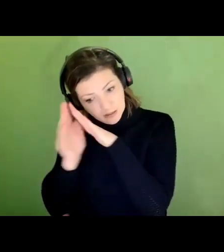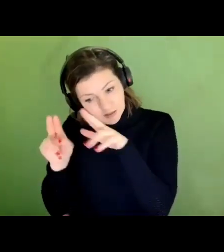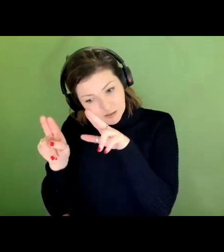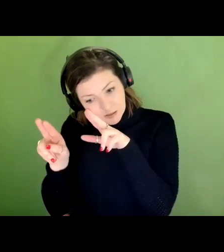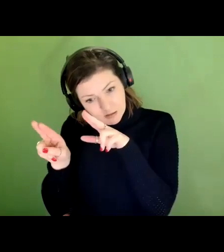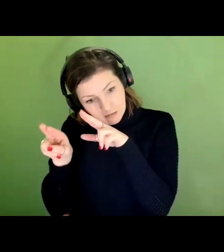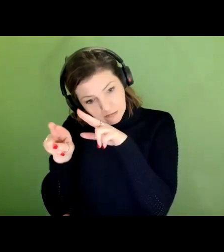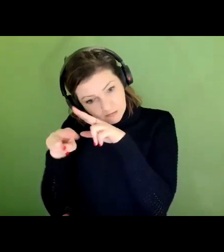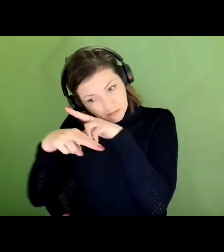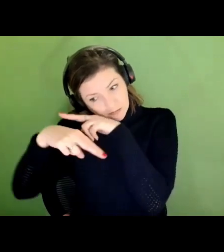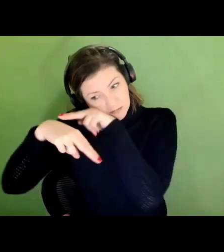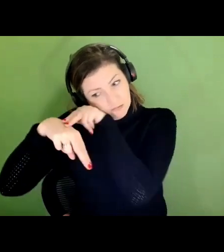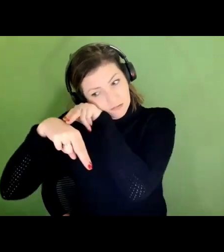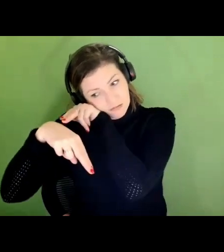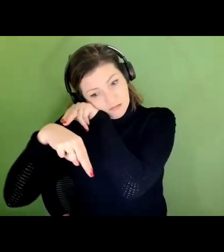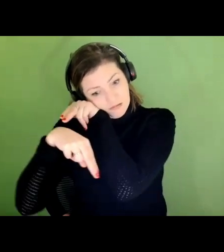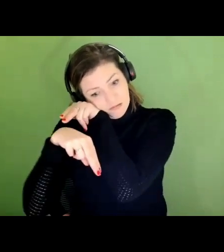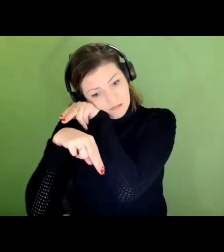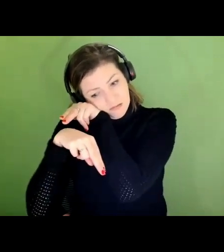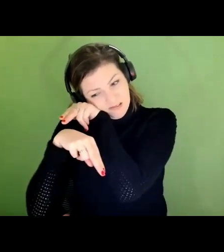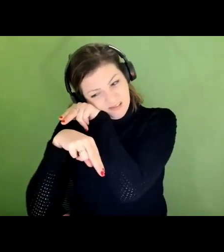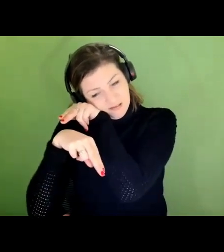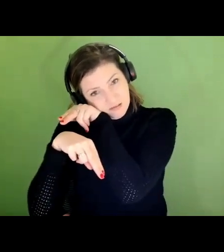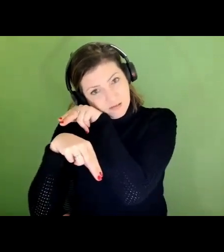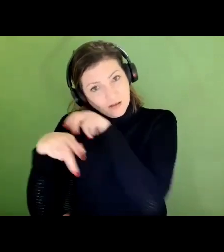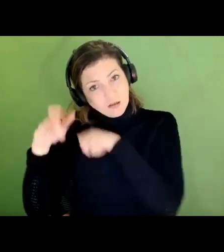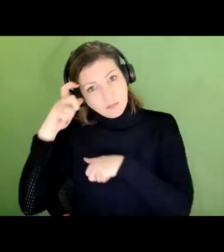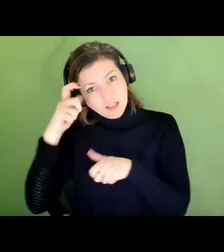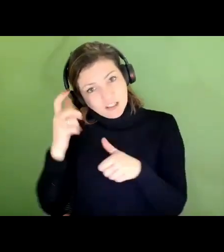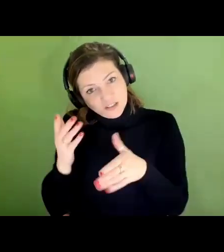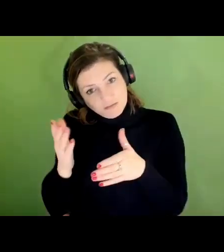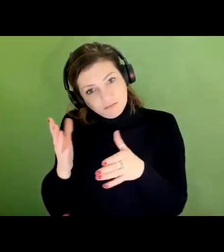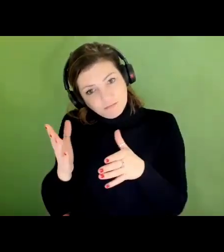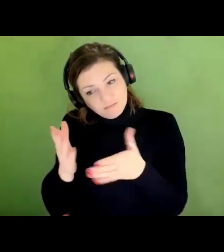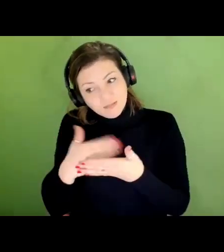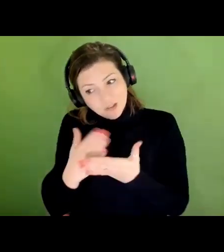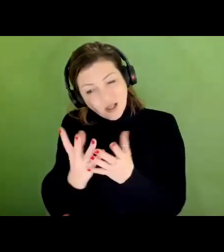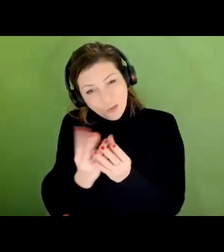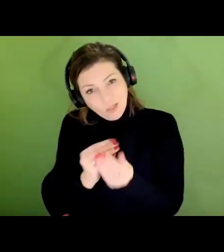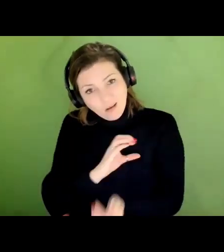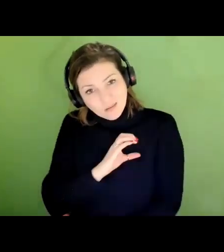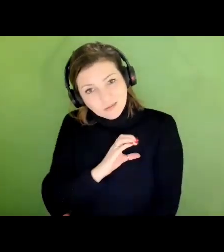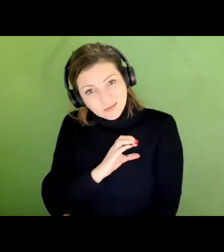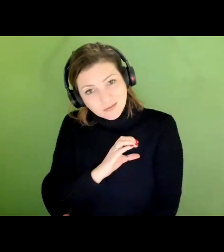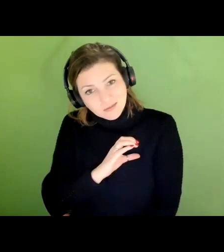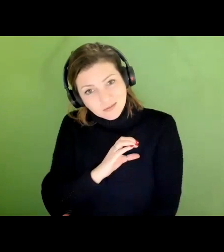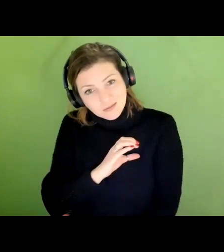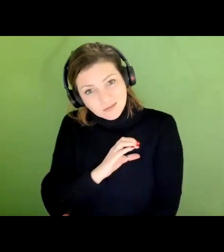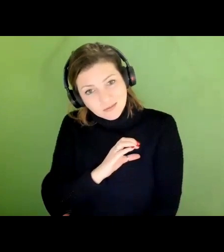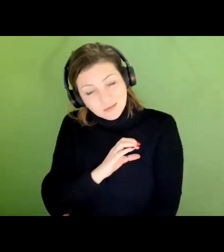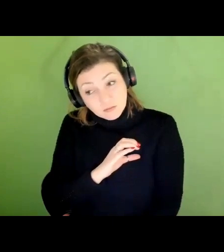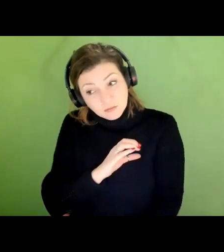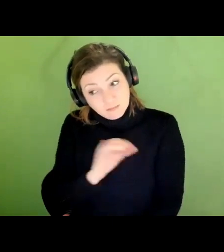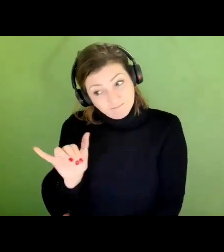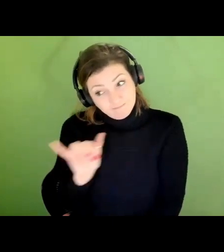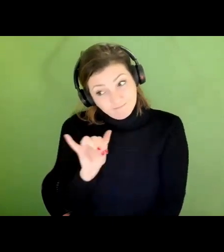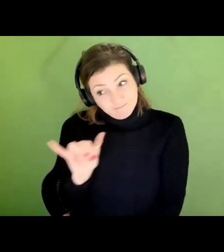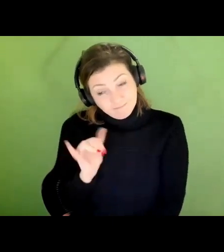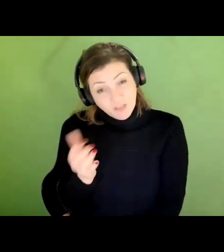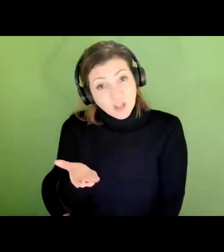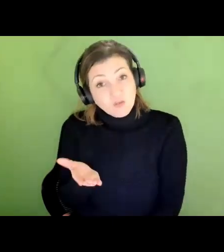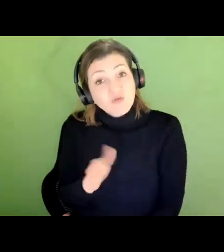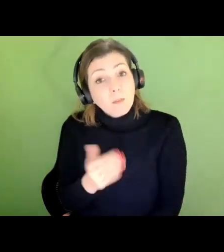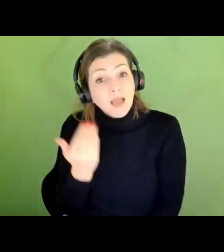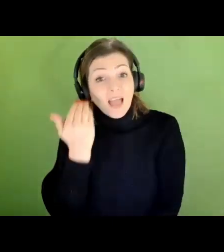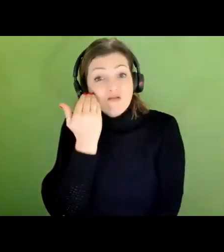each night on a bed I share with my cousin Samuel. He's from Eritrea too. We